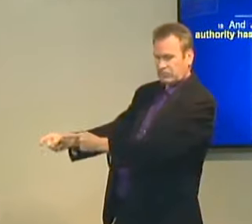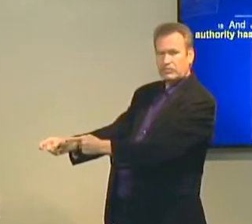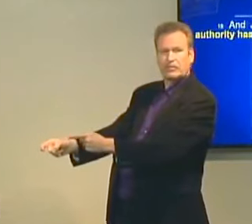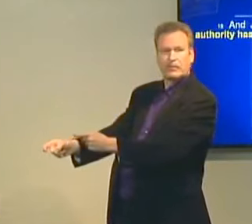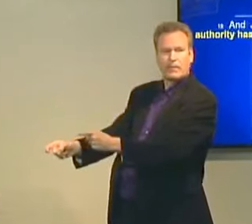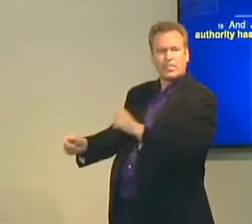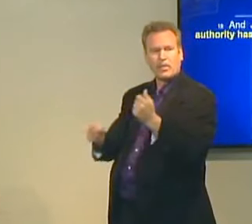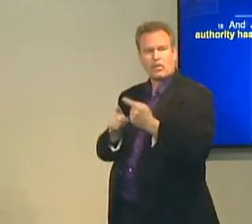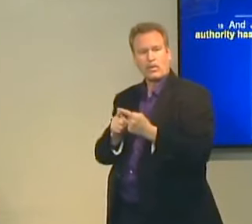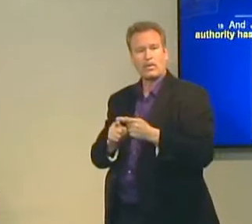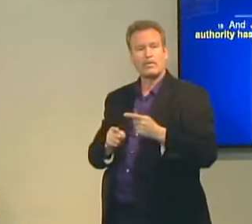all authority has been given to me.